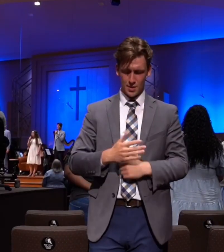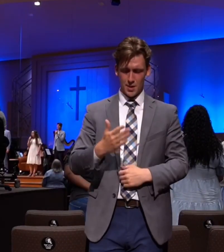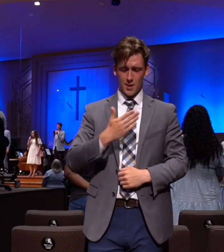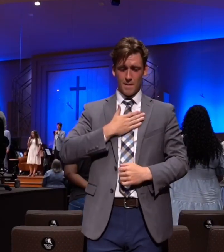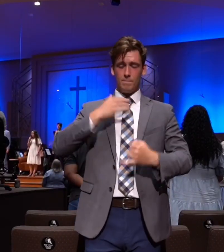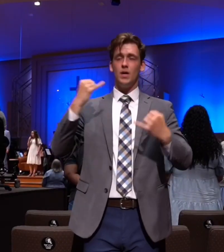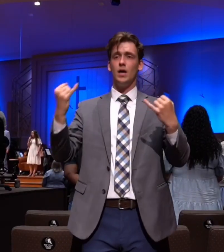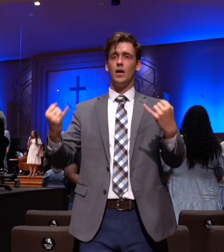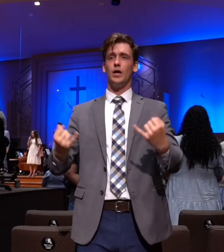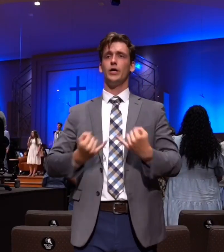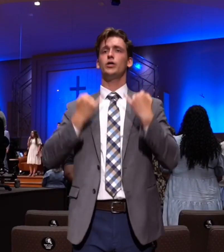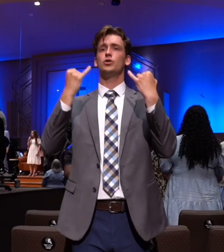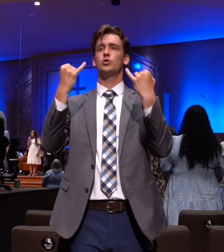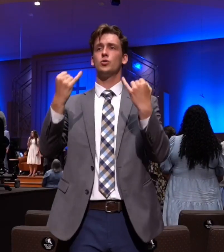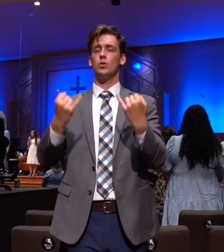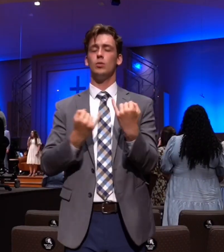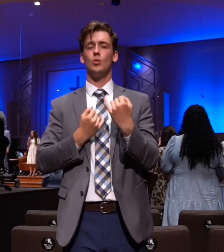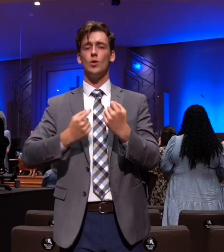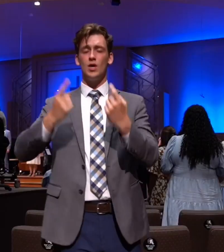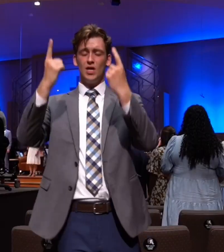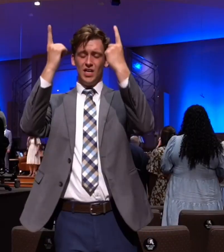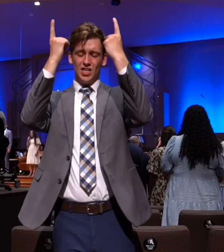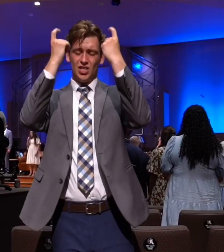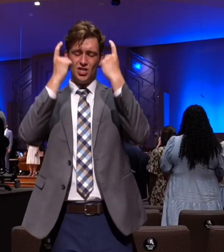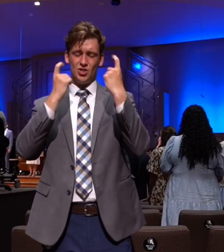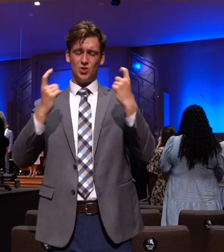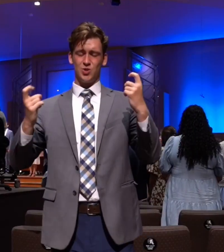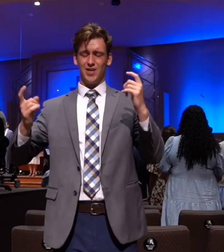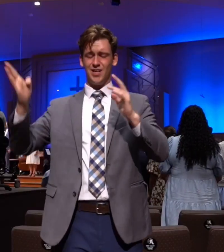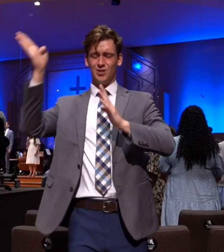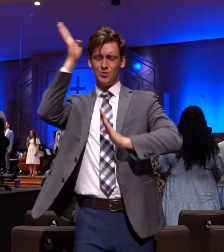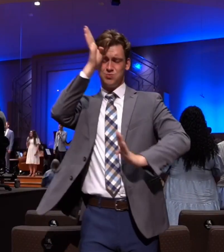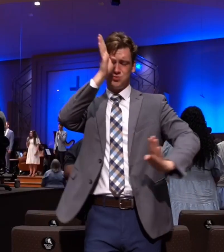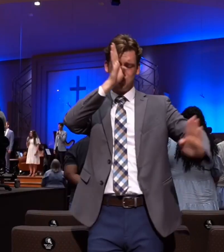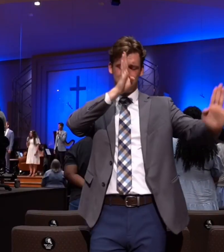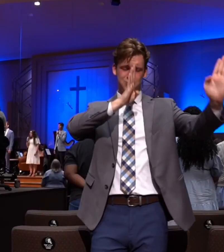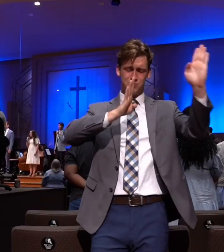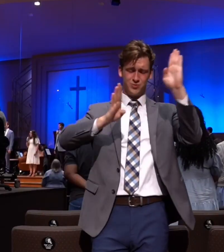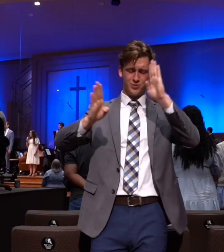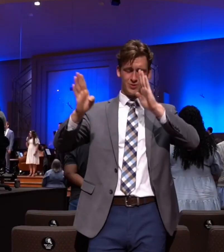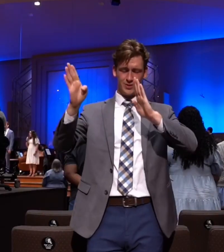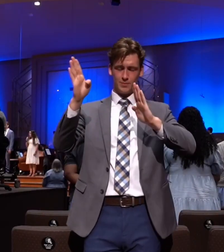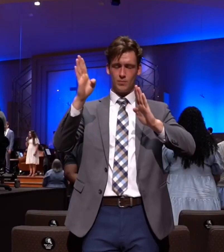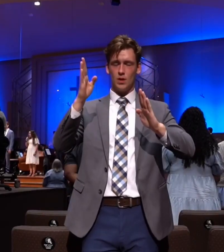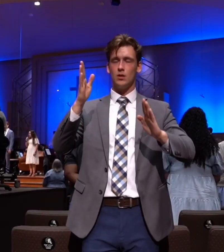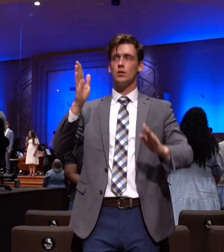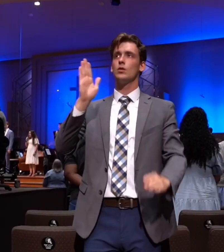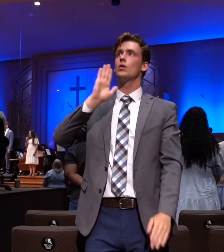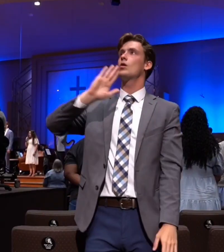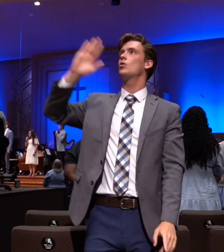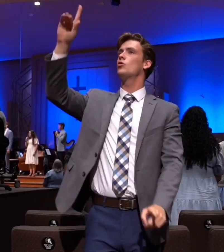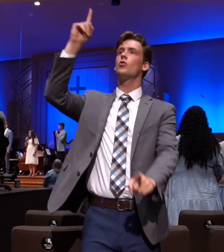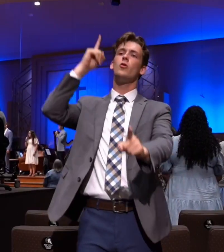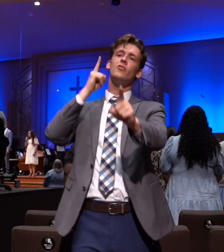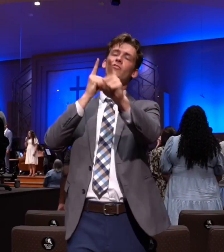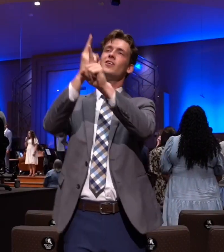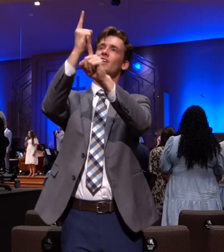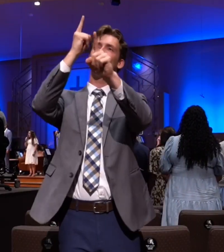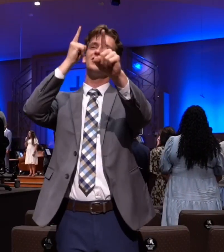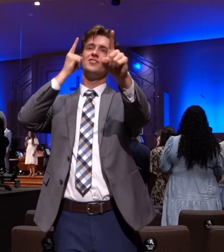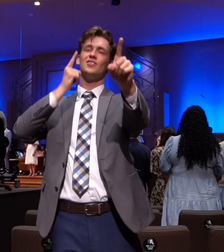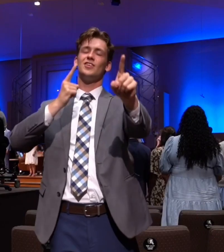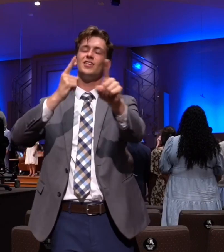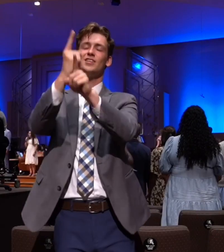joy when trials are abounding, your faithfulness,